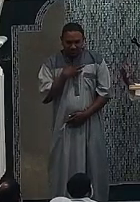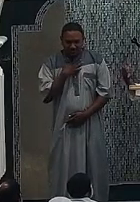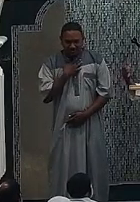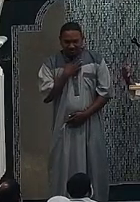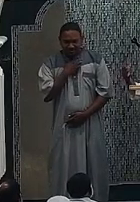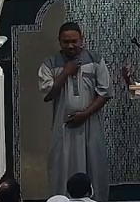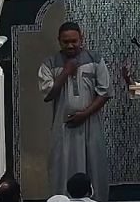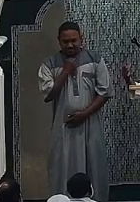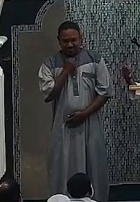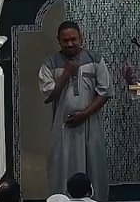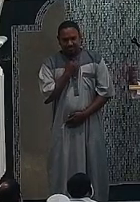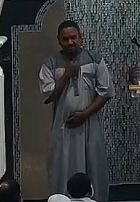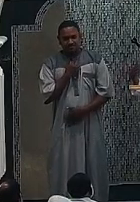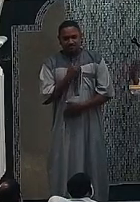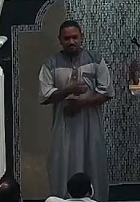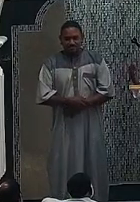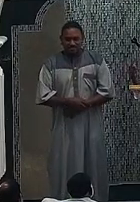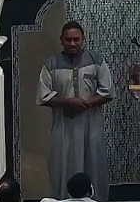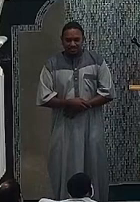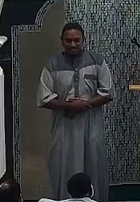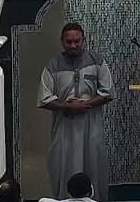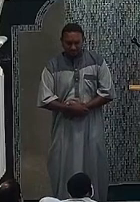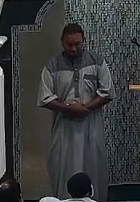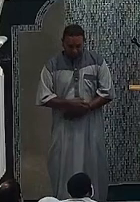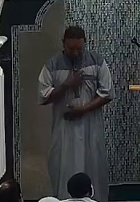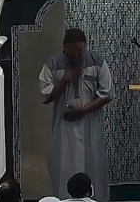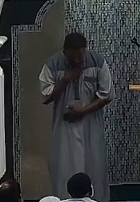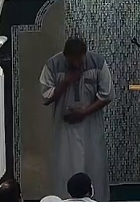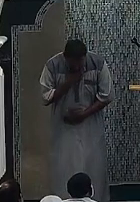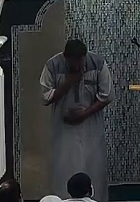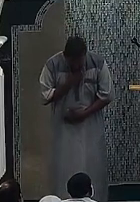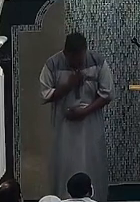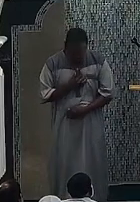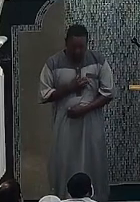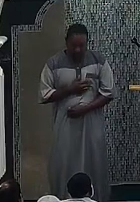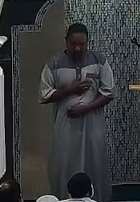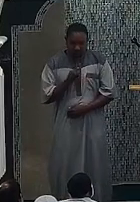over 300 masajid in Cape Town area alone.